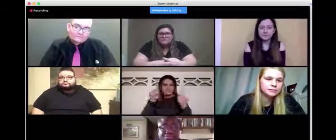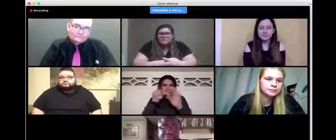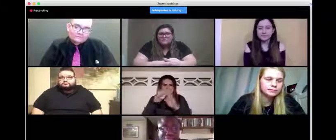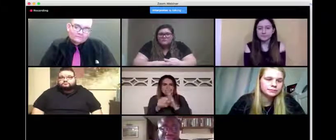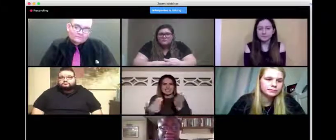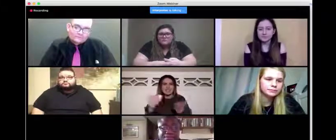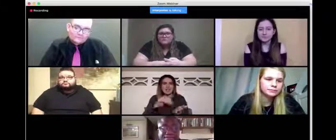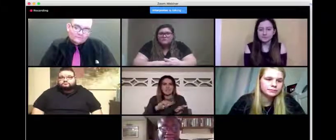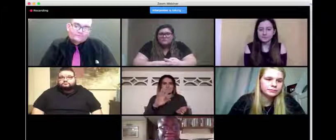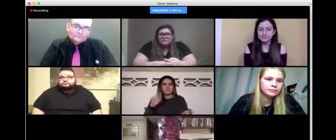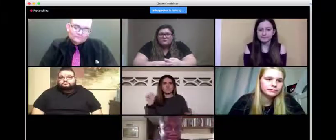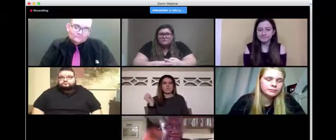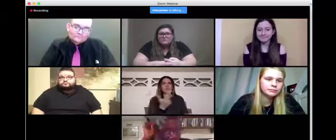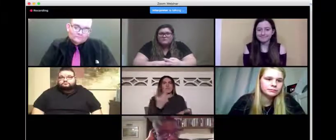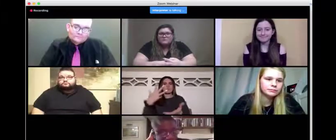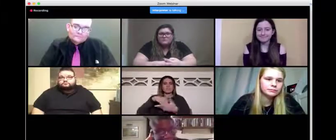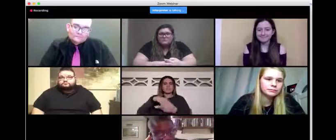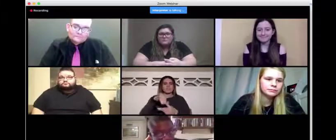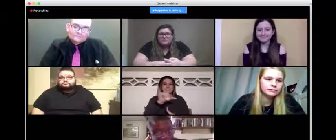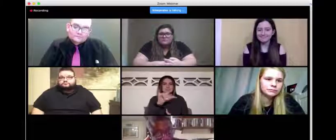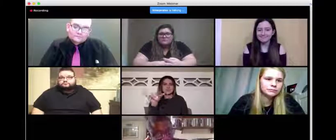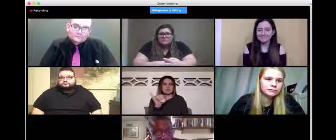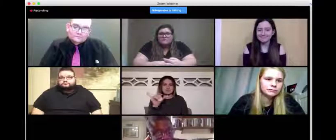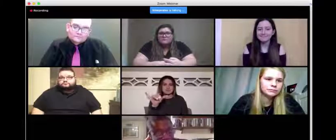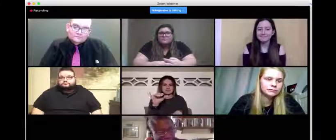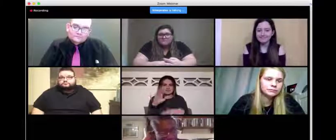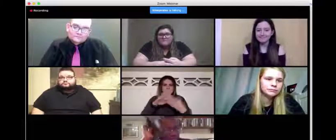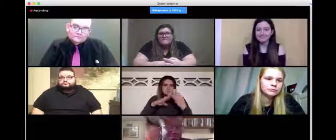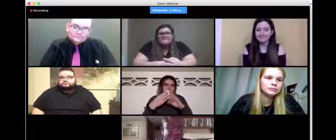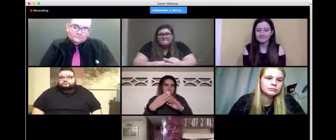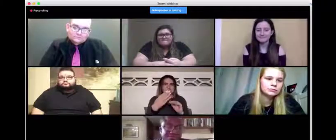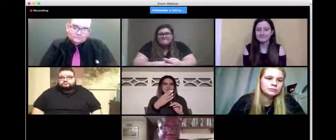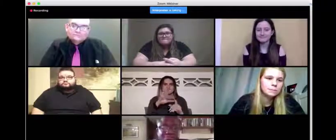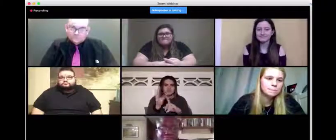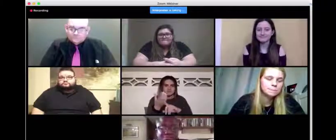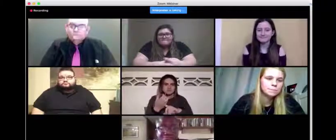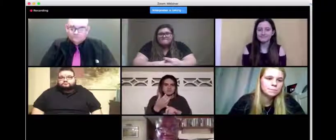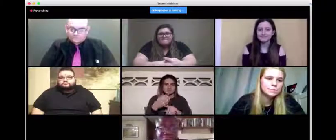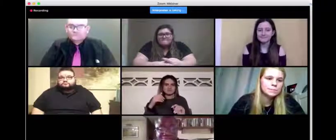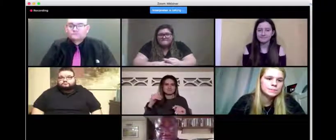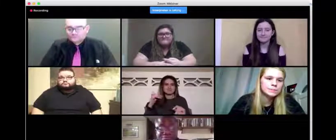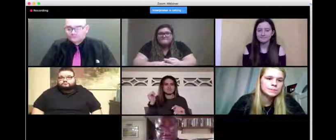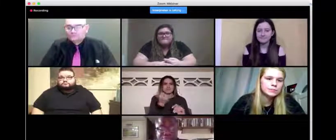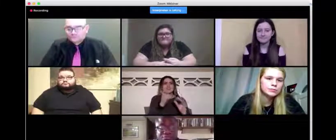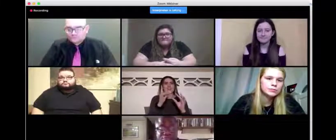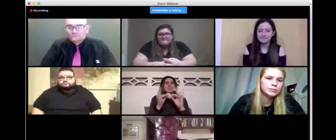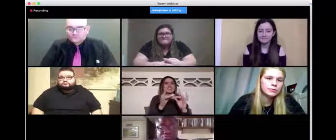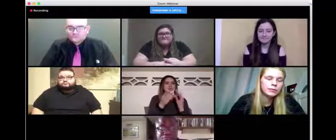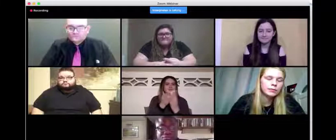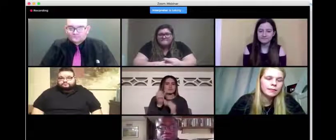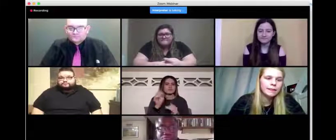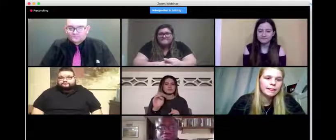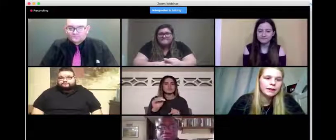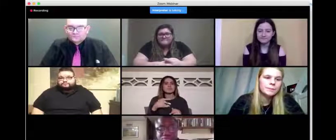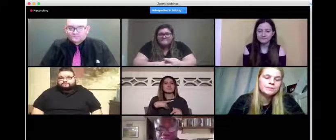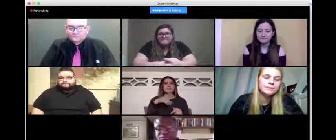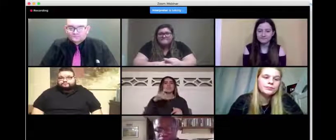This is a community for us, and our culture can connect us through social media. And I agree, having a